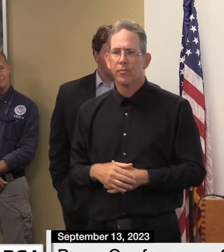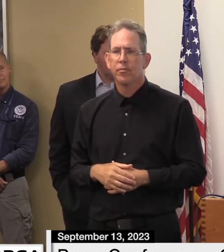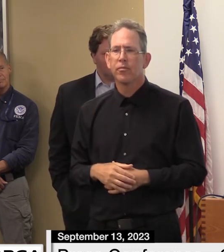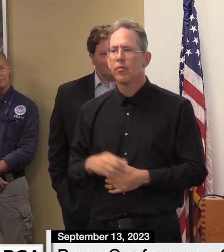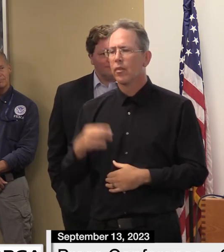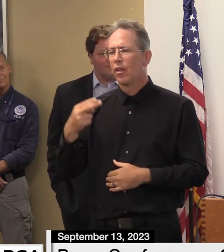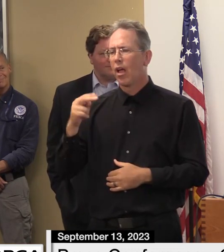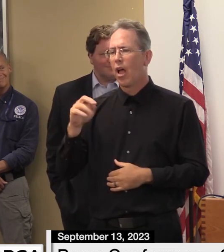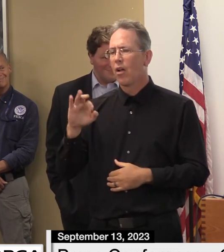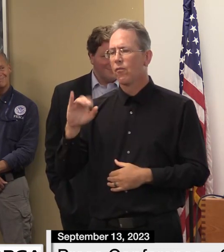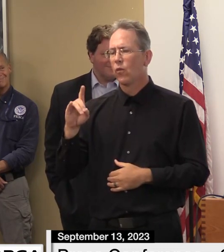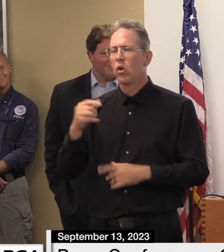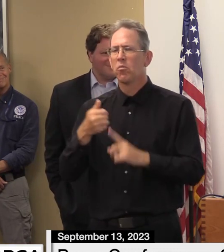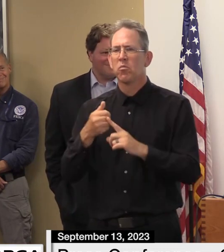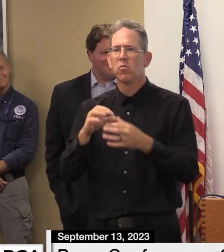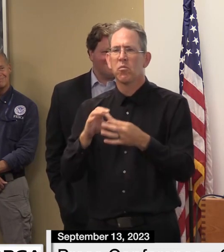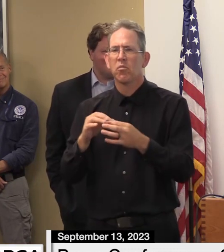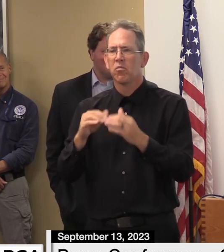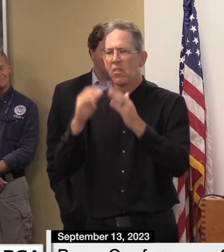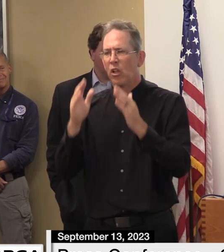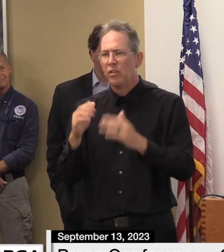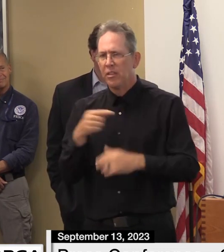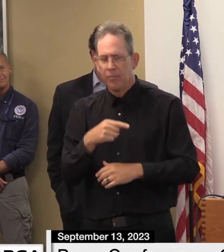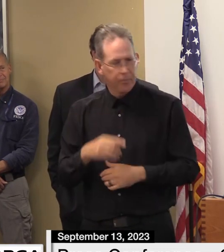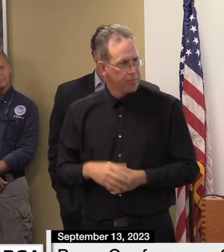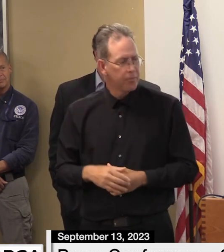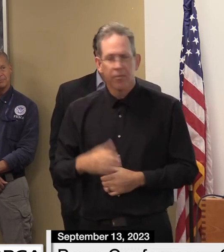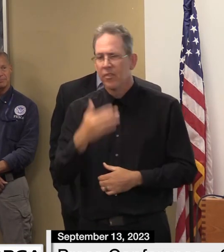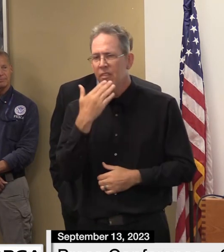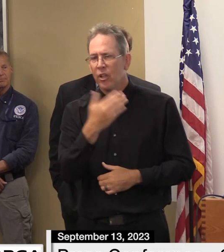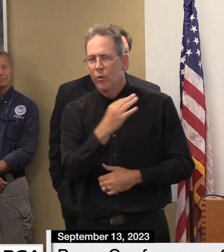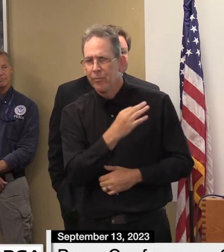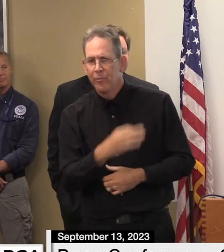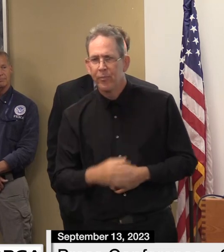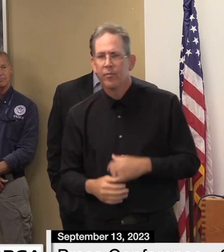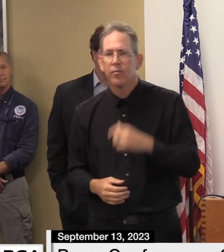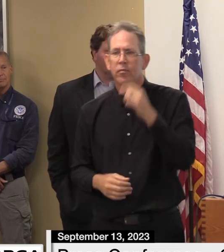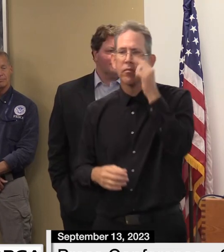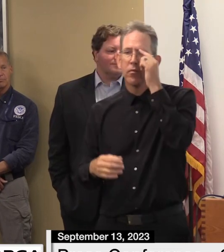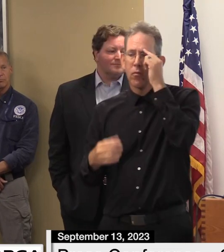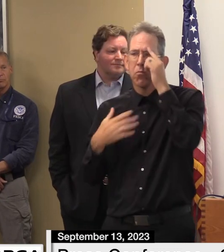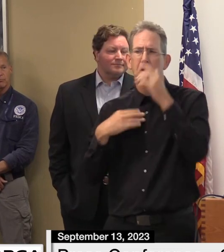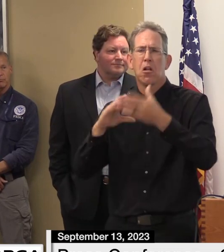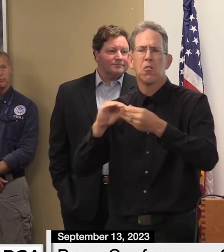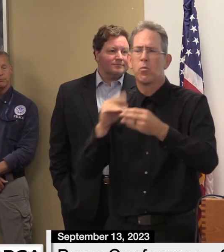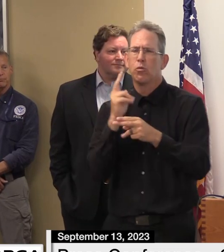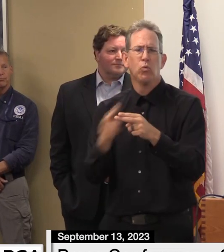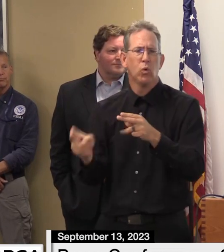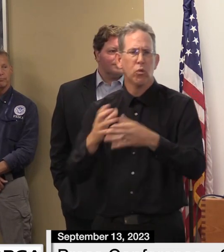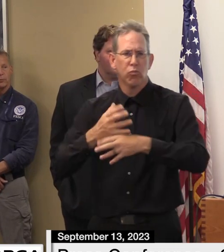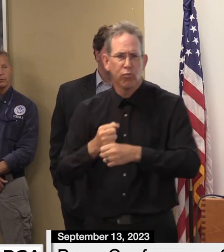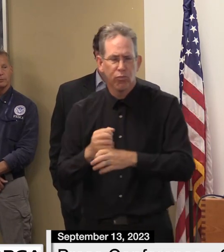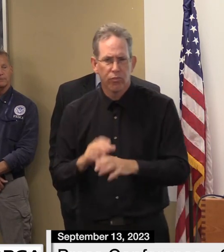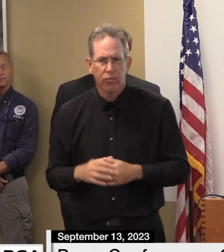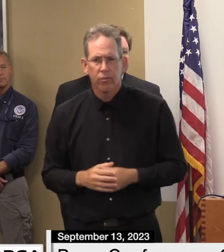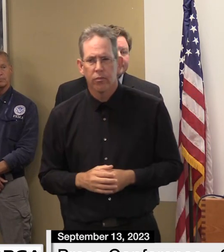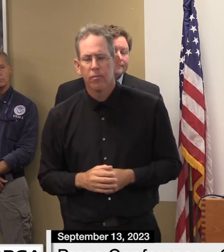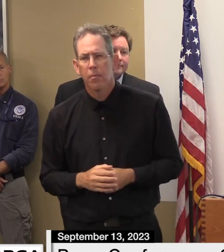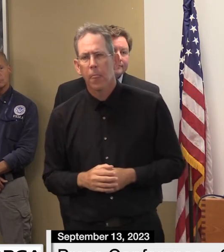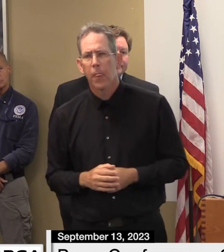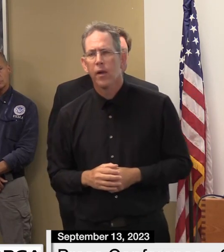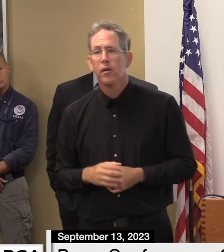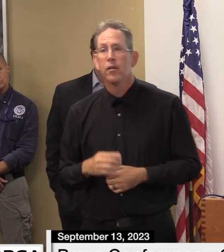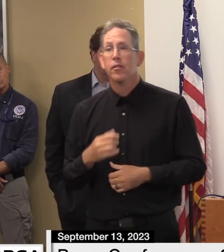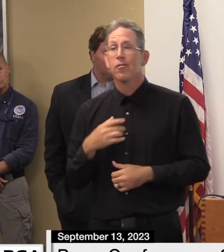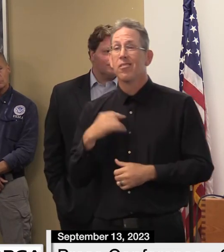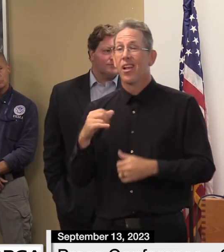Thanks, Maura. Thanks, Governor. Thanks, Treasurer Pichak. I don't have a lot of remarks to add to this program other than just to say, anytime we talk about